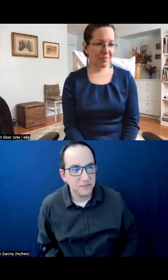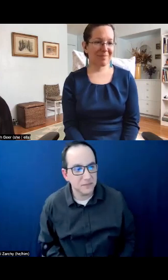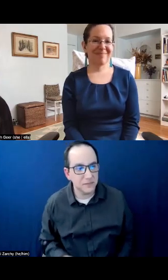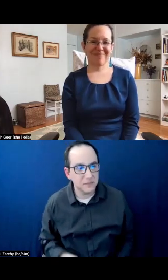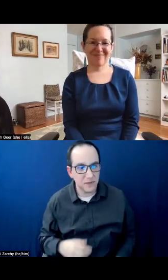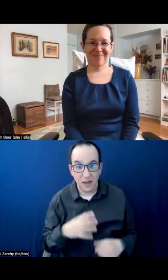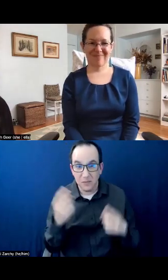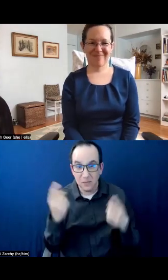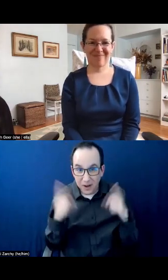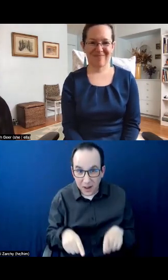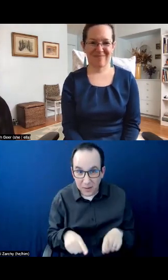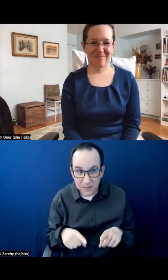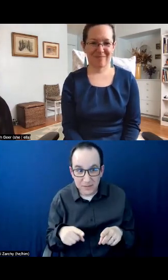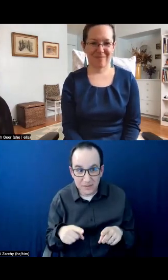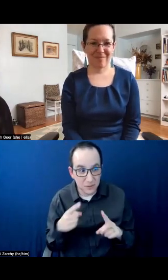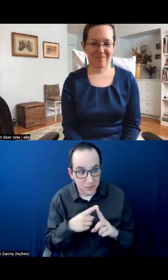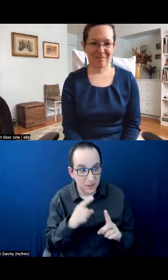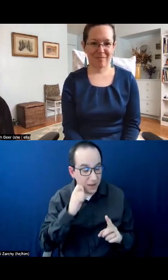people's heads, that type of thing.